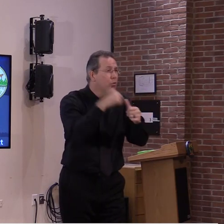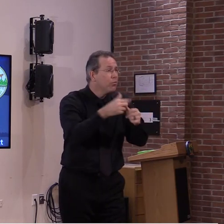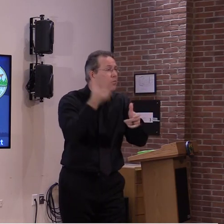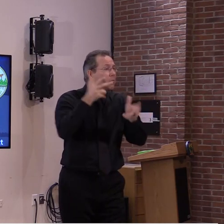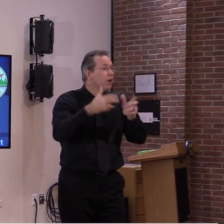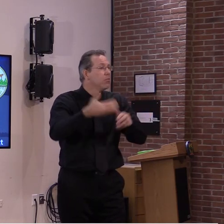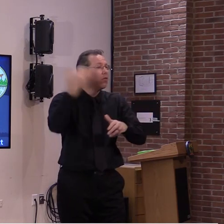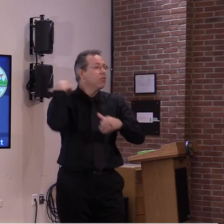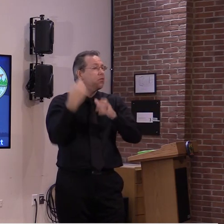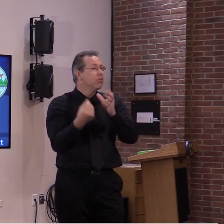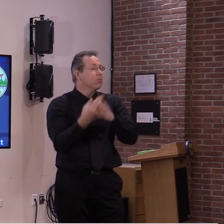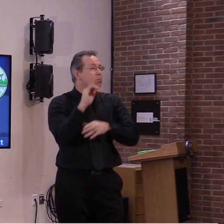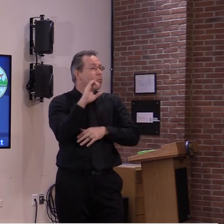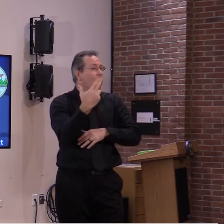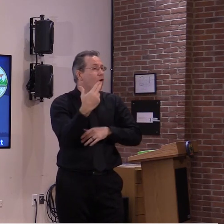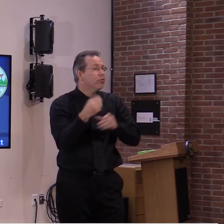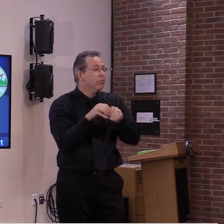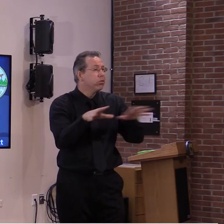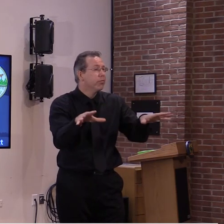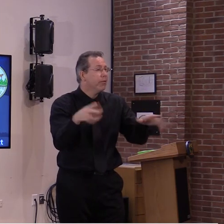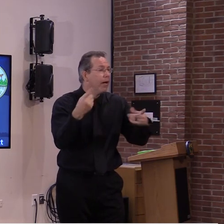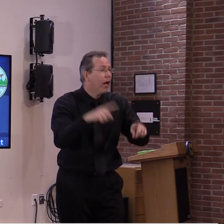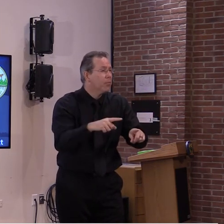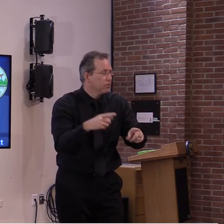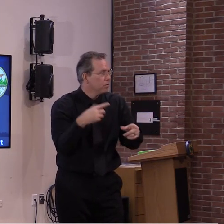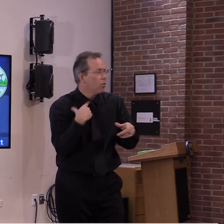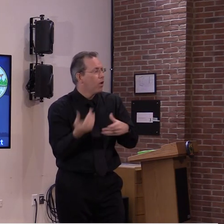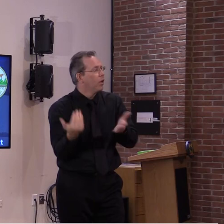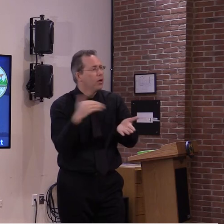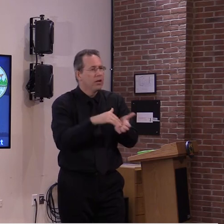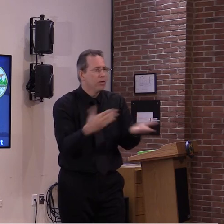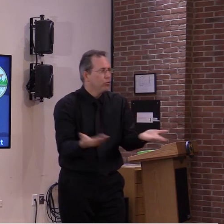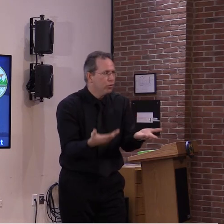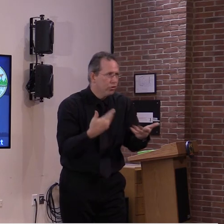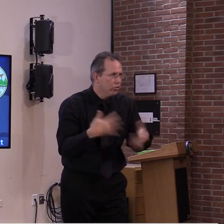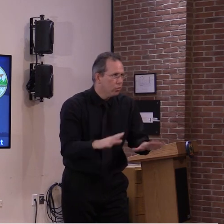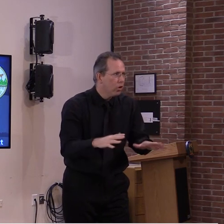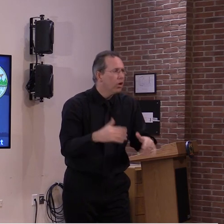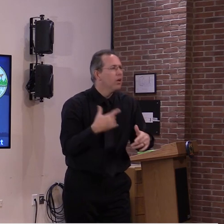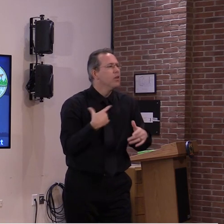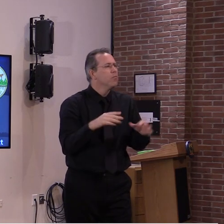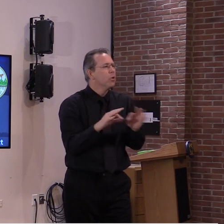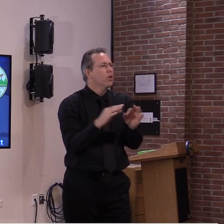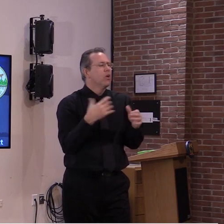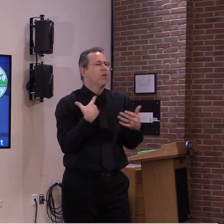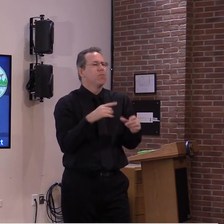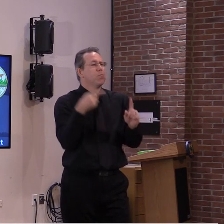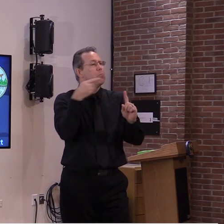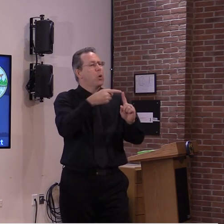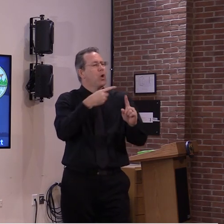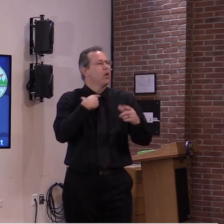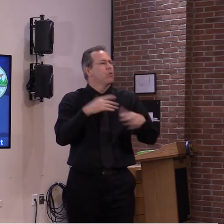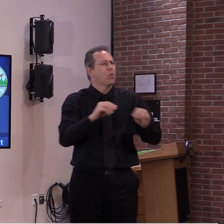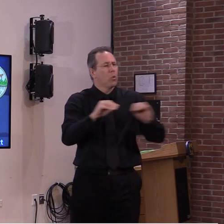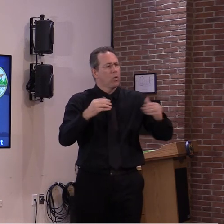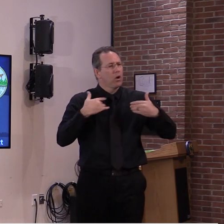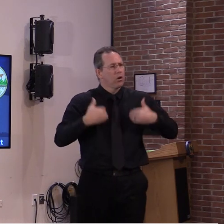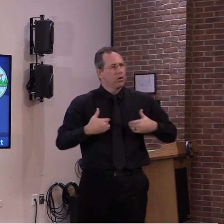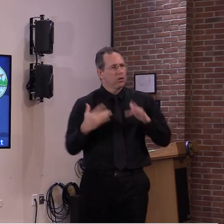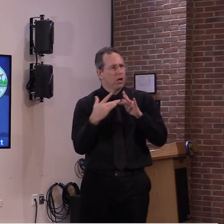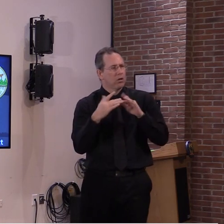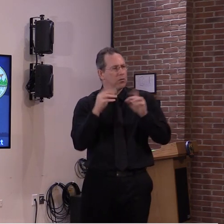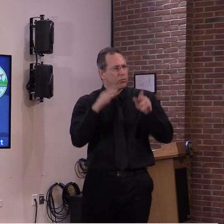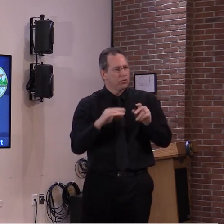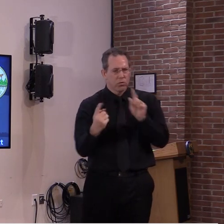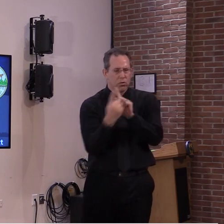very strongly that early on it was important to have a no-contact approach that includes limits on the number of people in